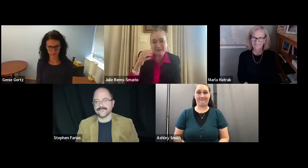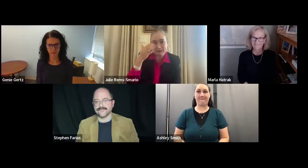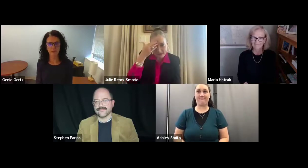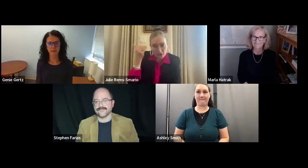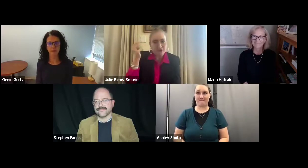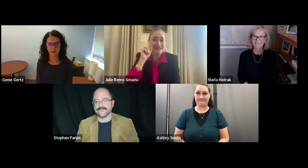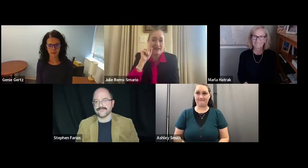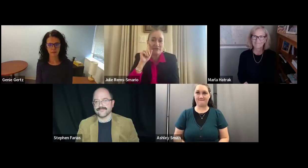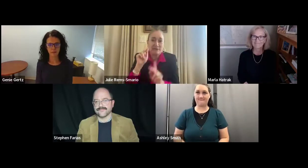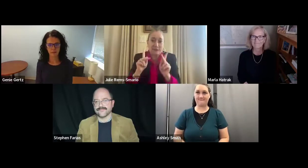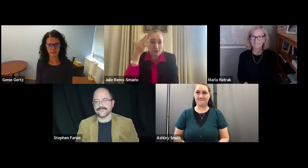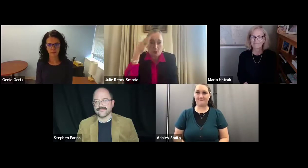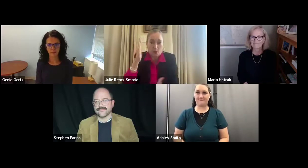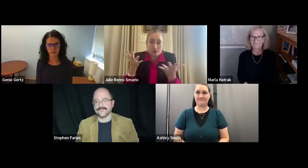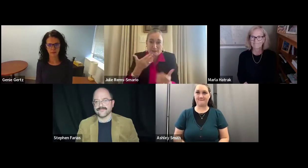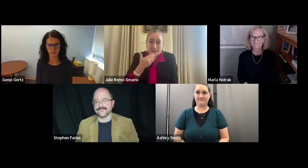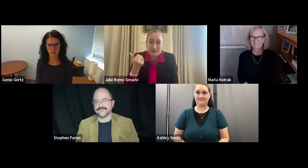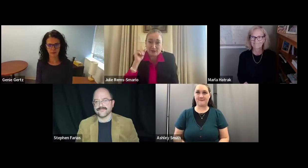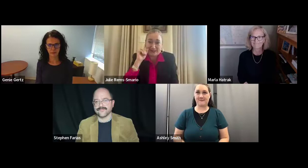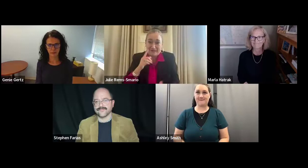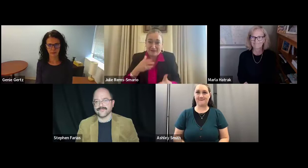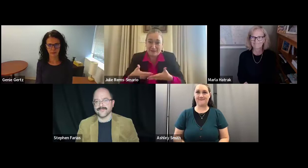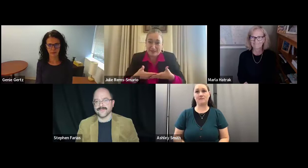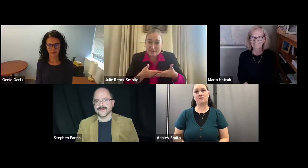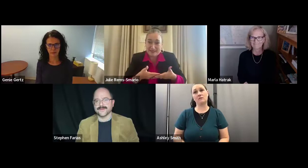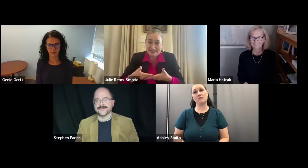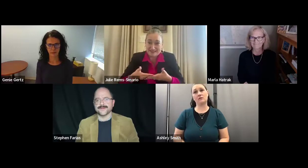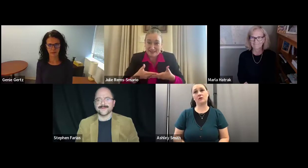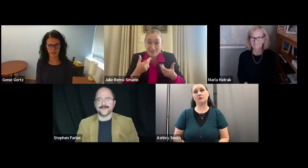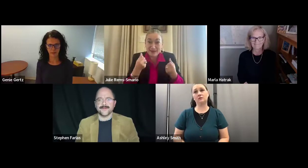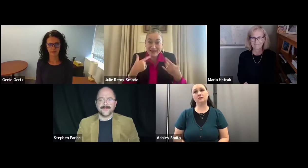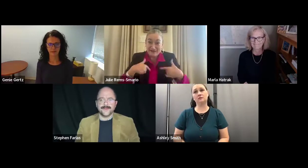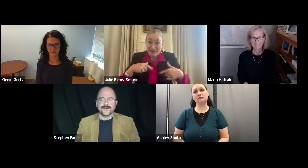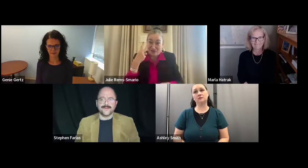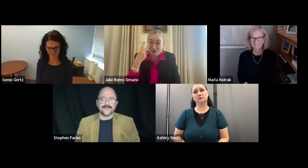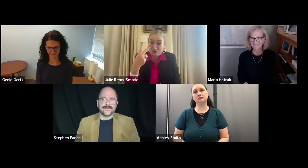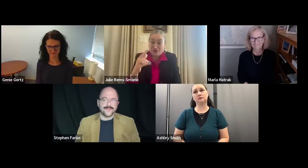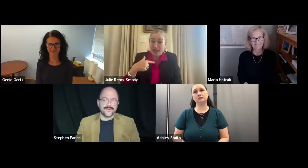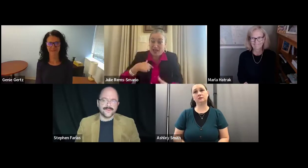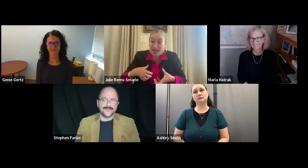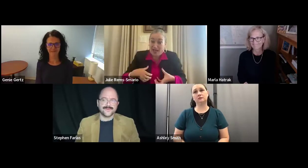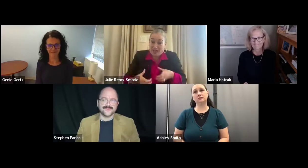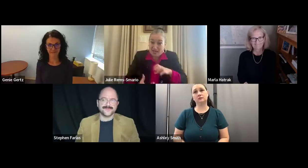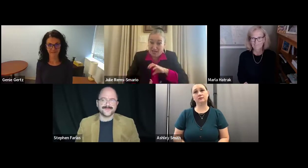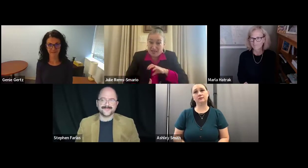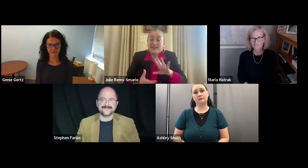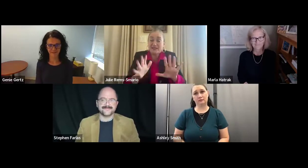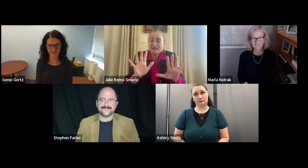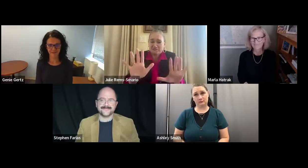were at that time looking at newborn hearings because we did not know what was best for babies once they had been identified. What we did see is that there was